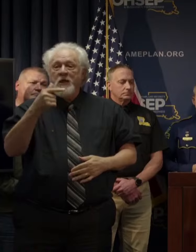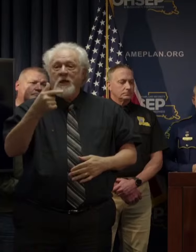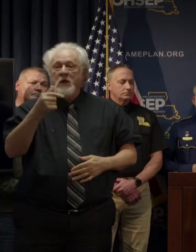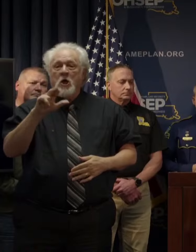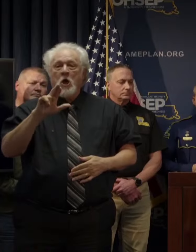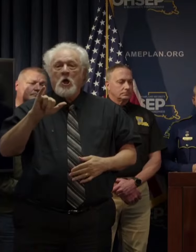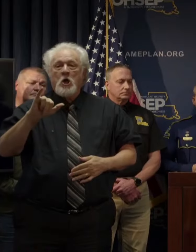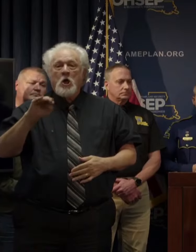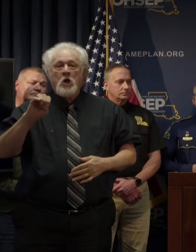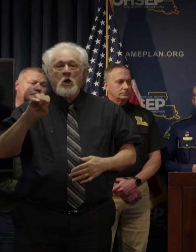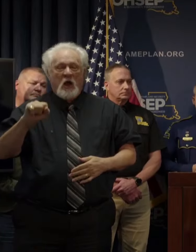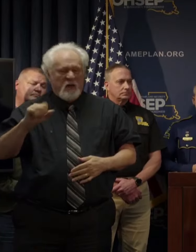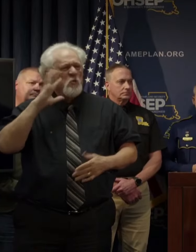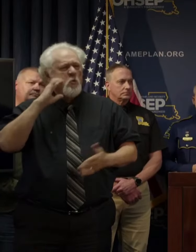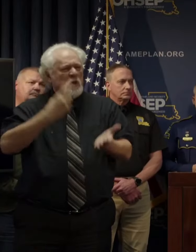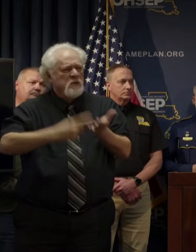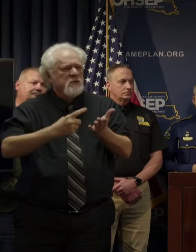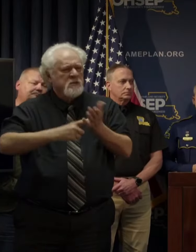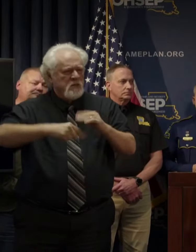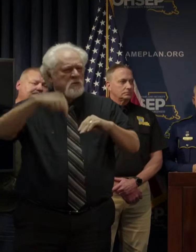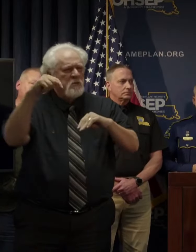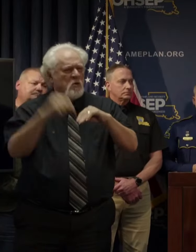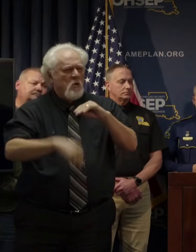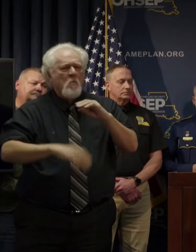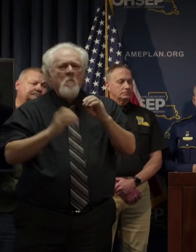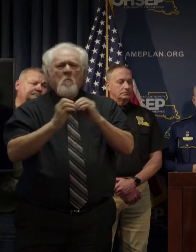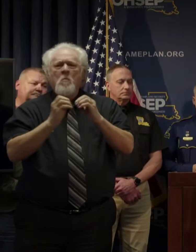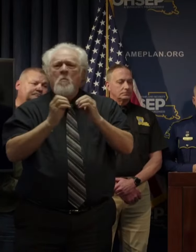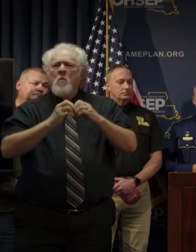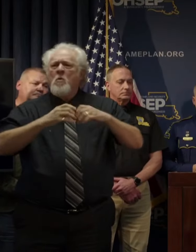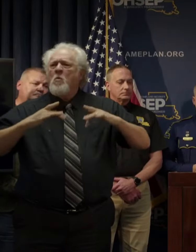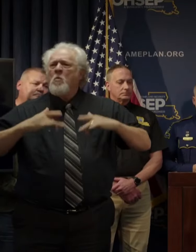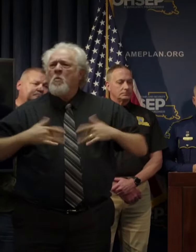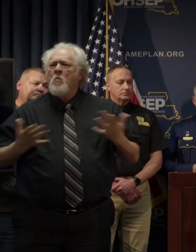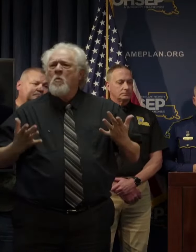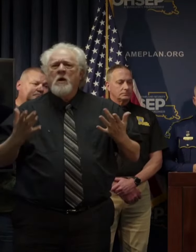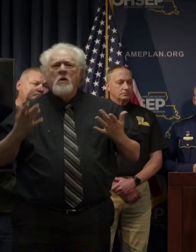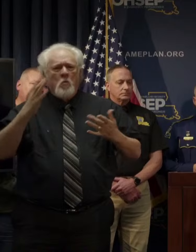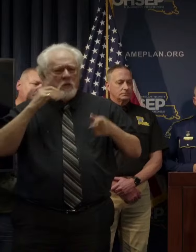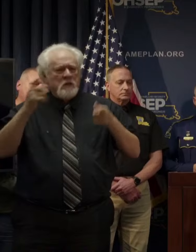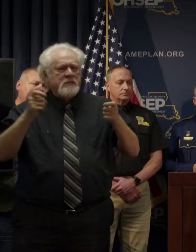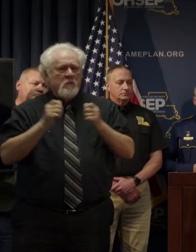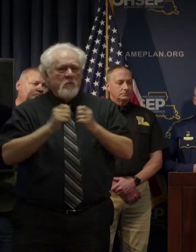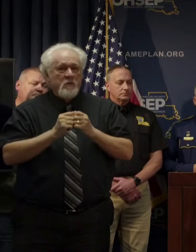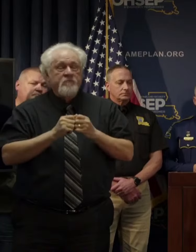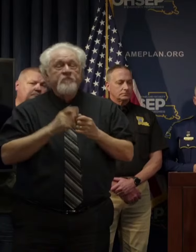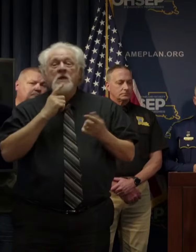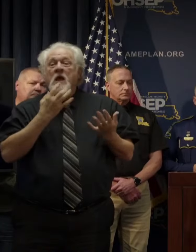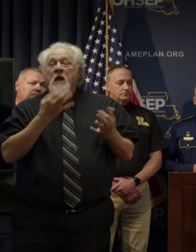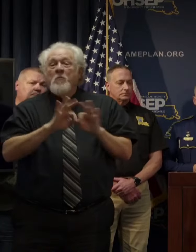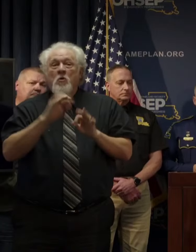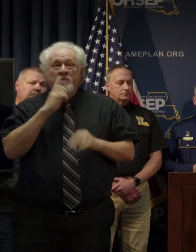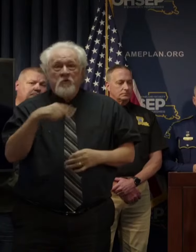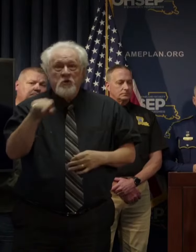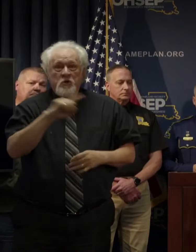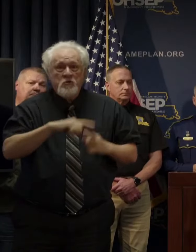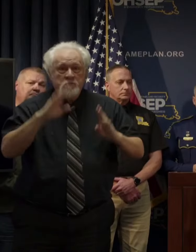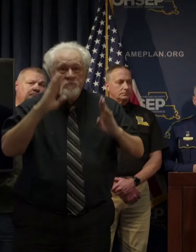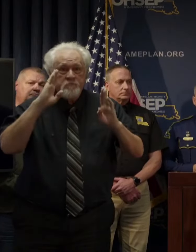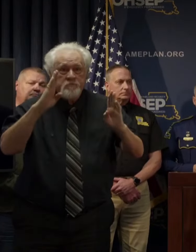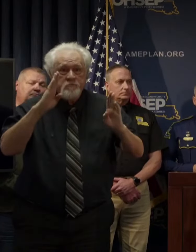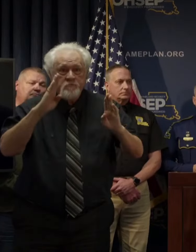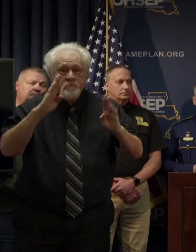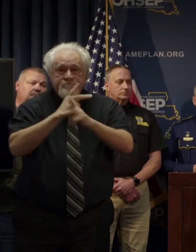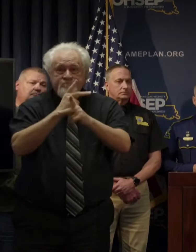and he is going to discuss in more details what we are likely to be dealing with. It is important for you to listen